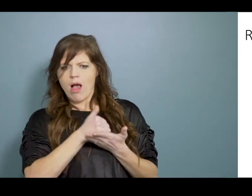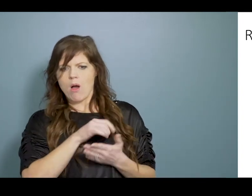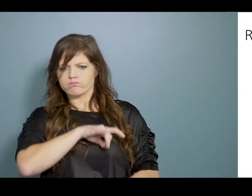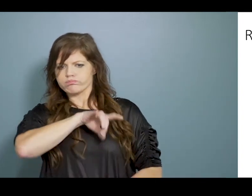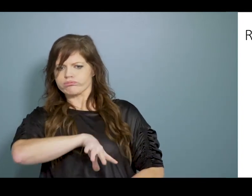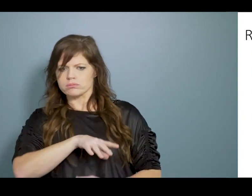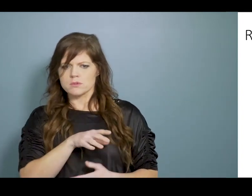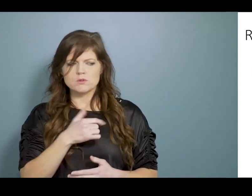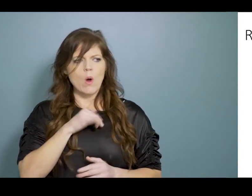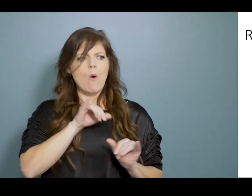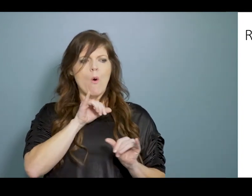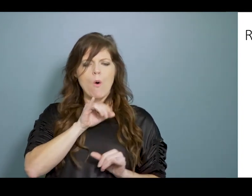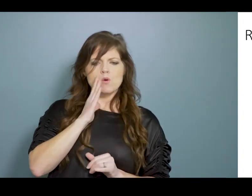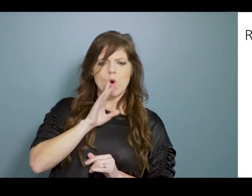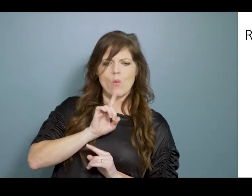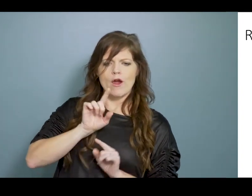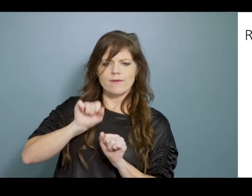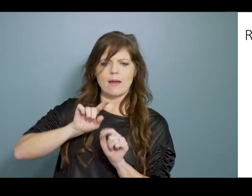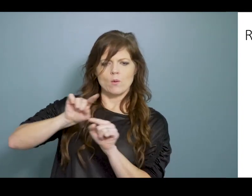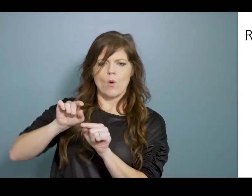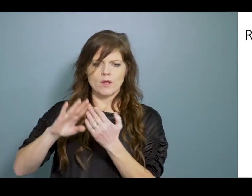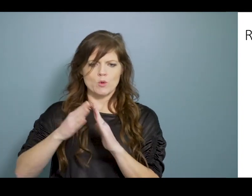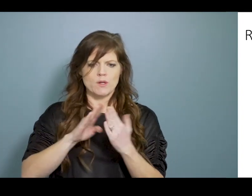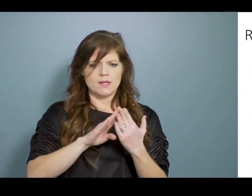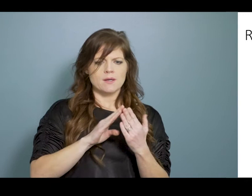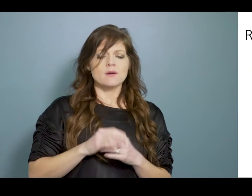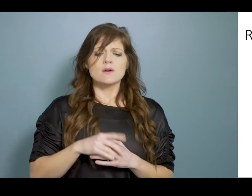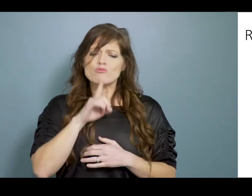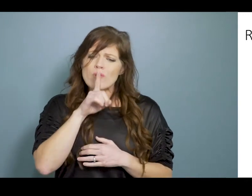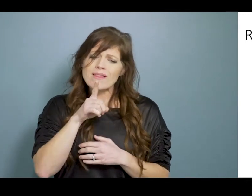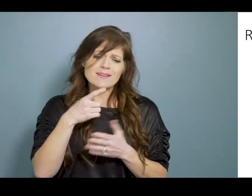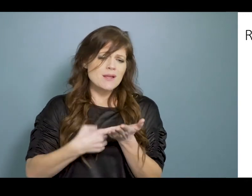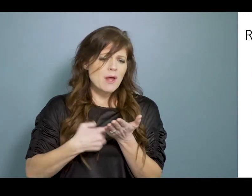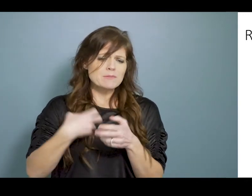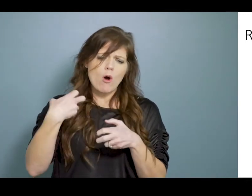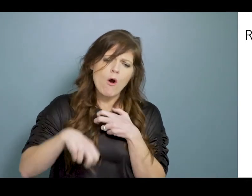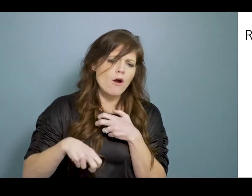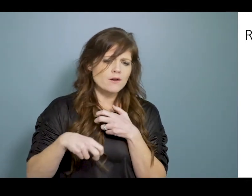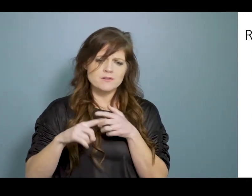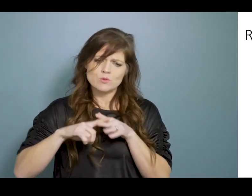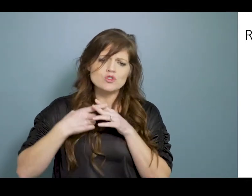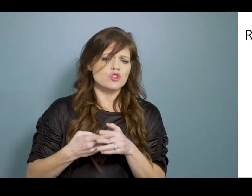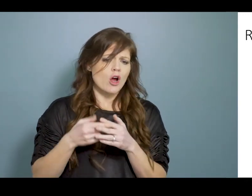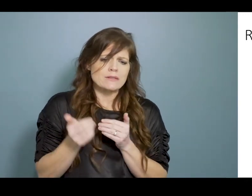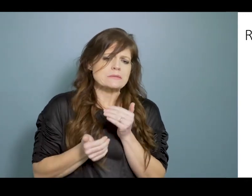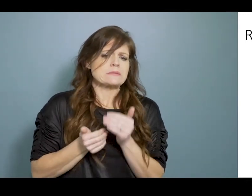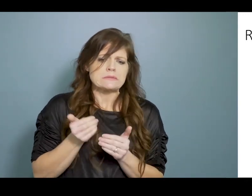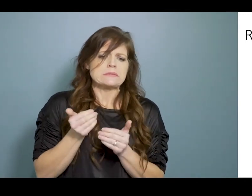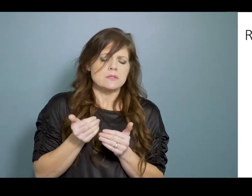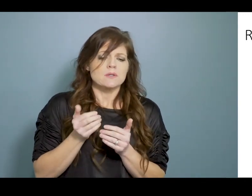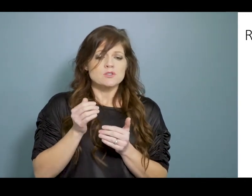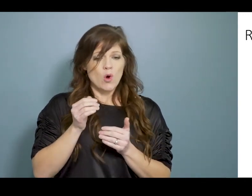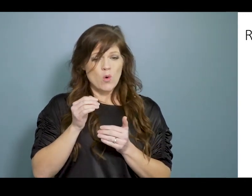love mindfulness. I think it's super beneficial. It's hard to get started. So know that if you haven't